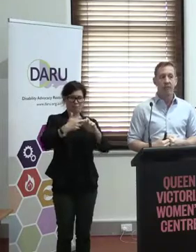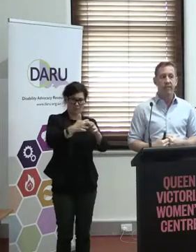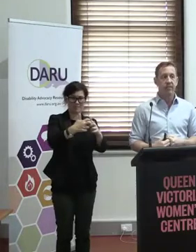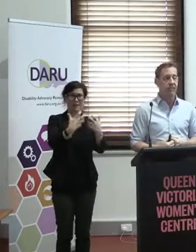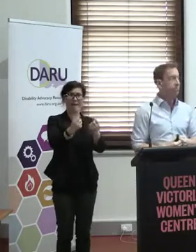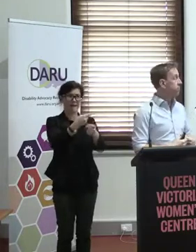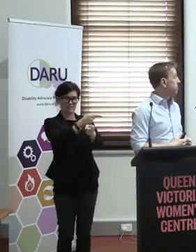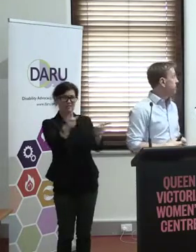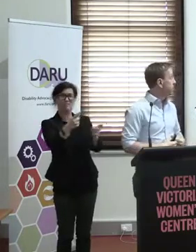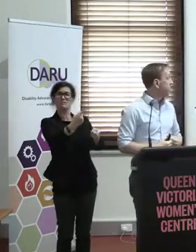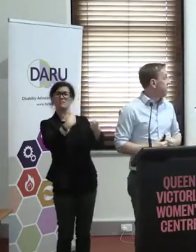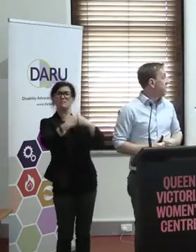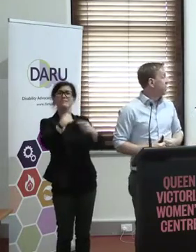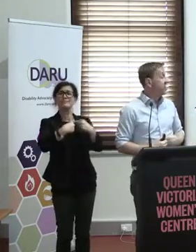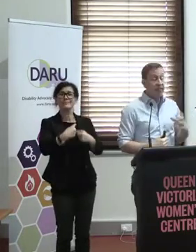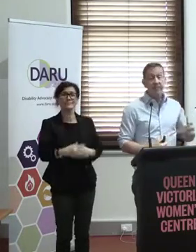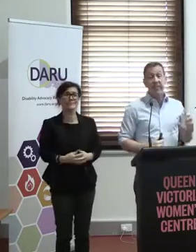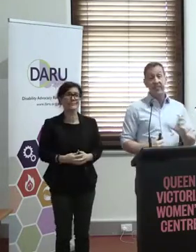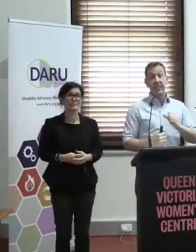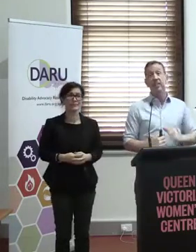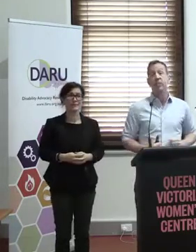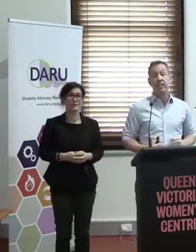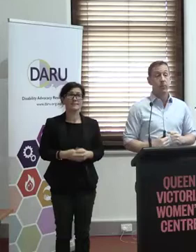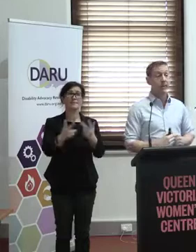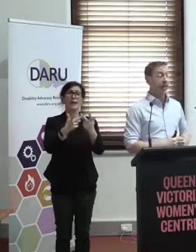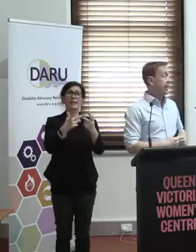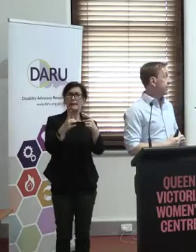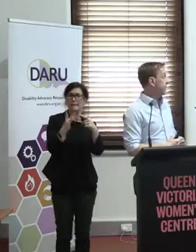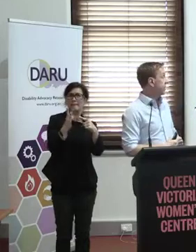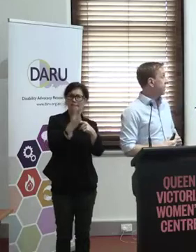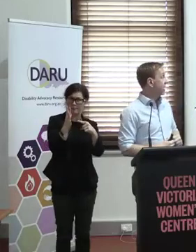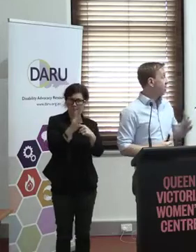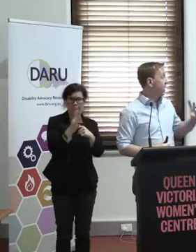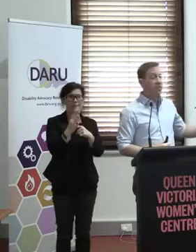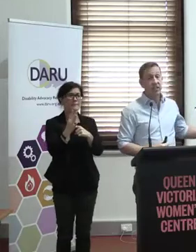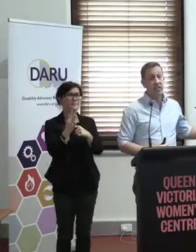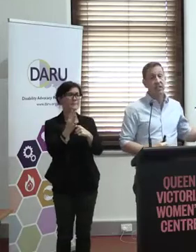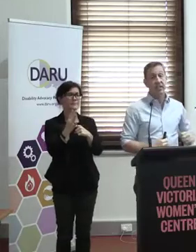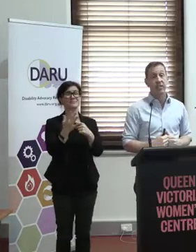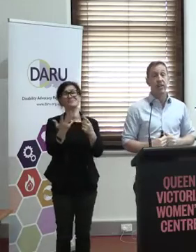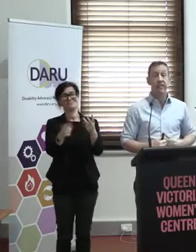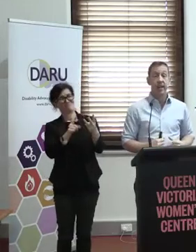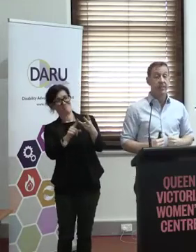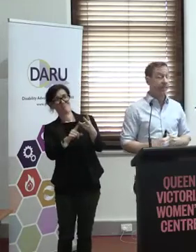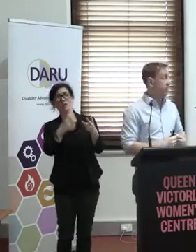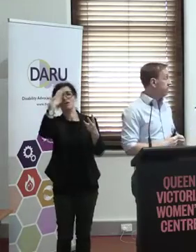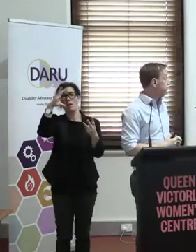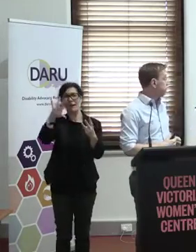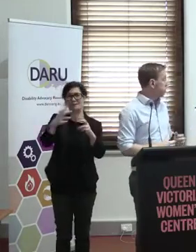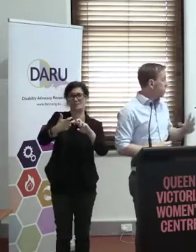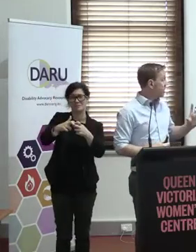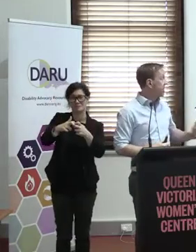your clients. The other significant ones we see is accommodation issues at just over